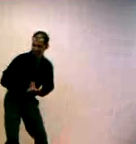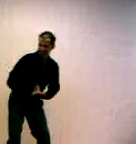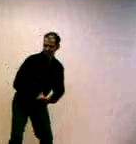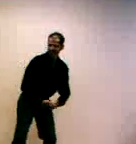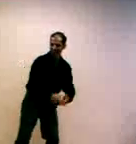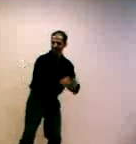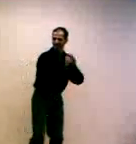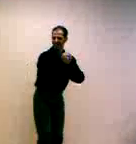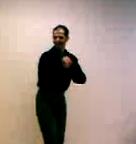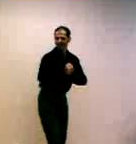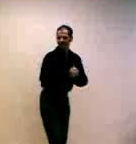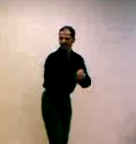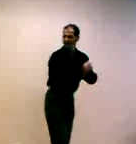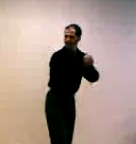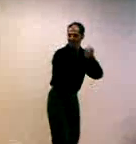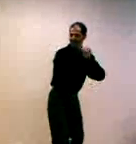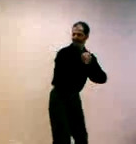Come just as you are to worship.